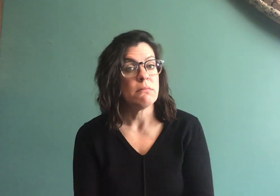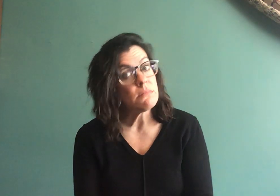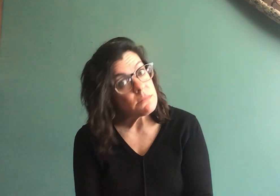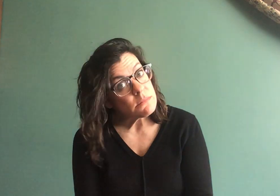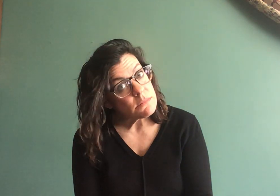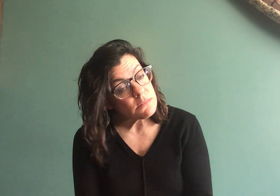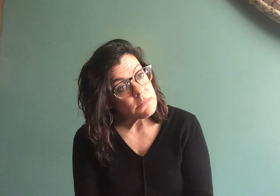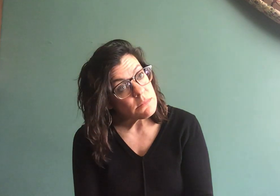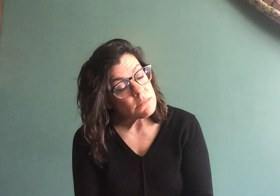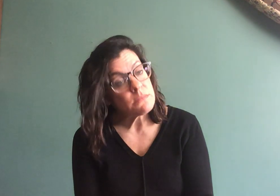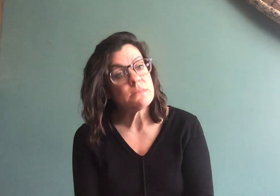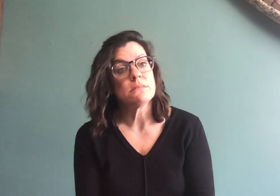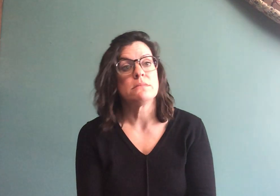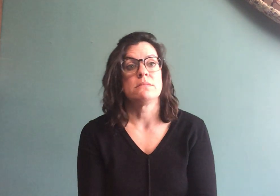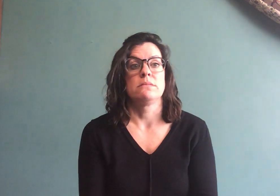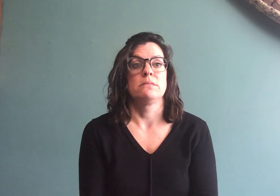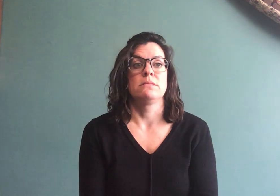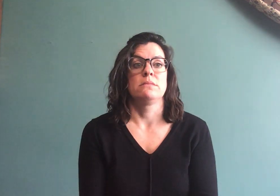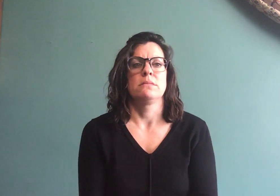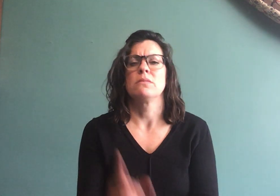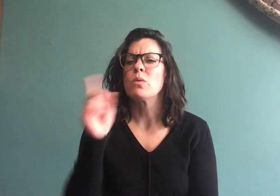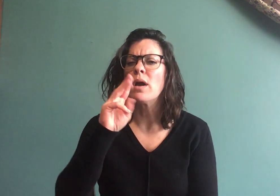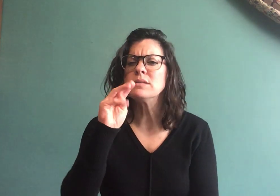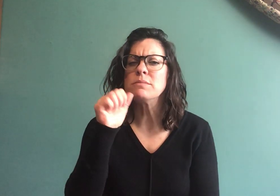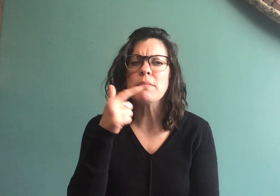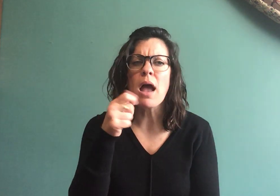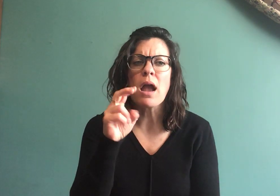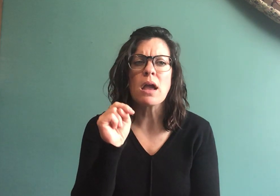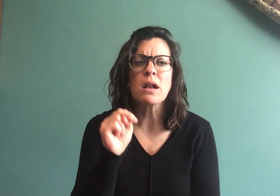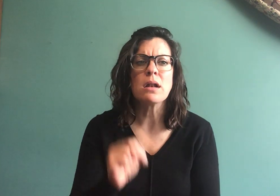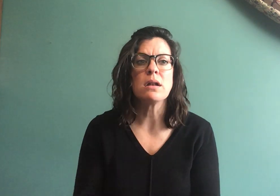Where's Megan? Yep. Why is there 5 locks on that box?